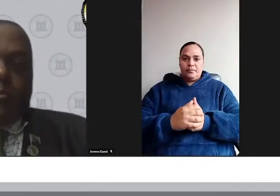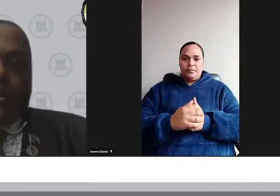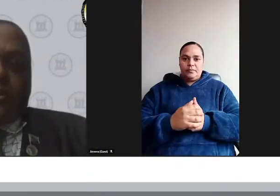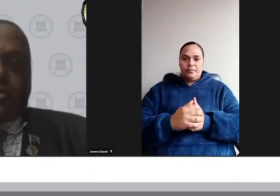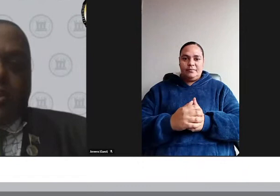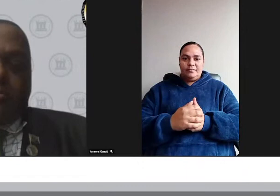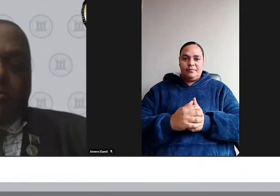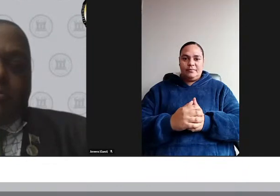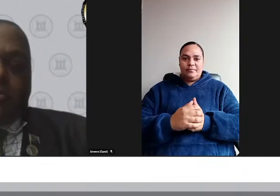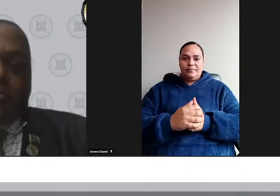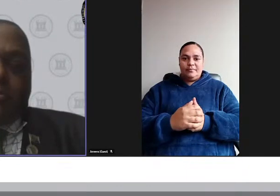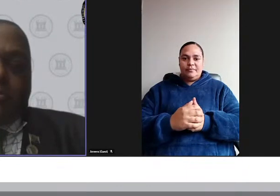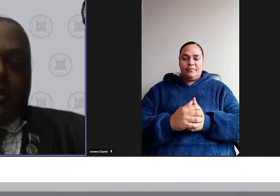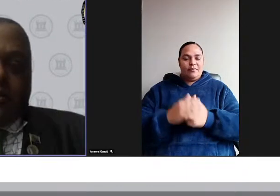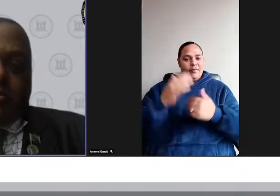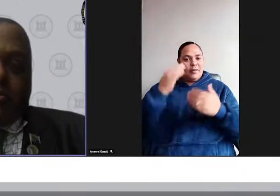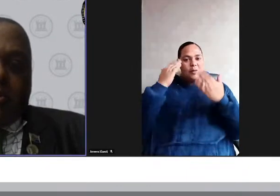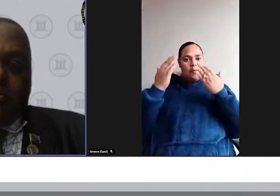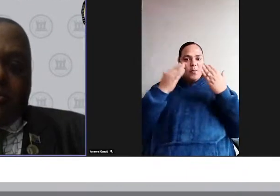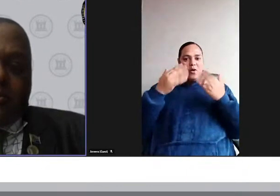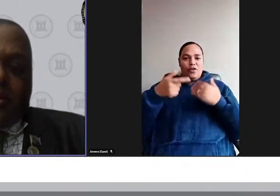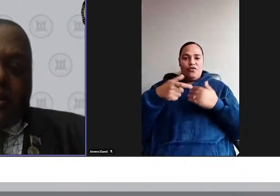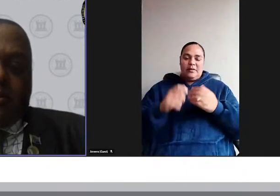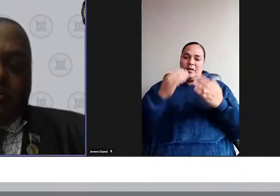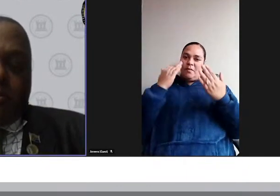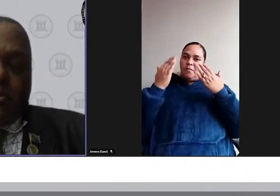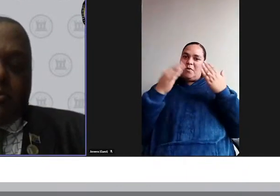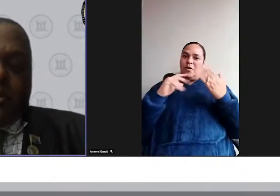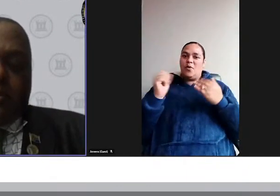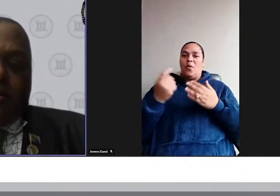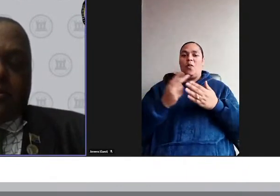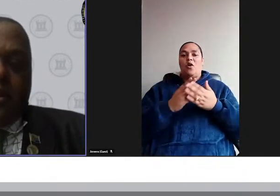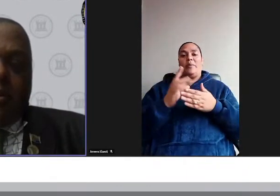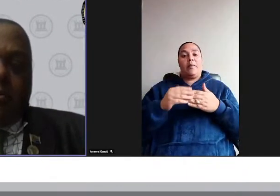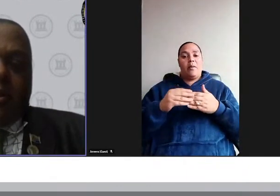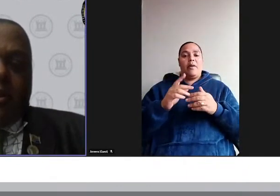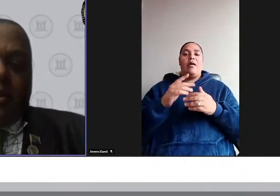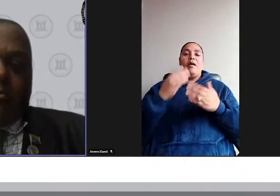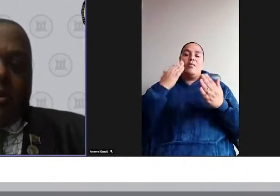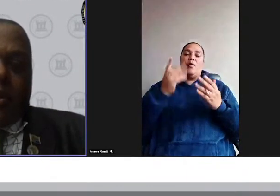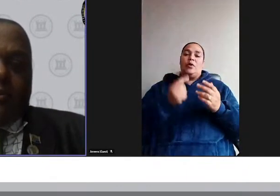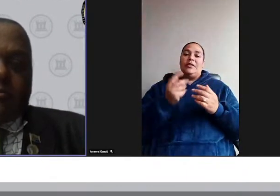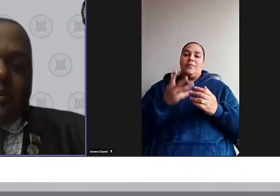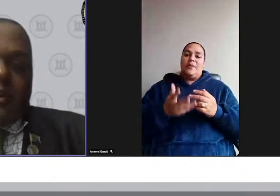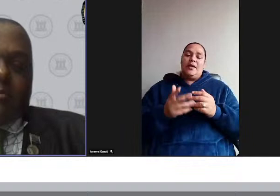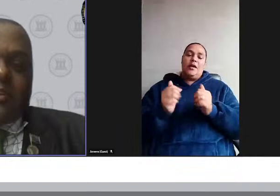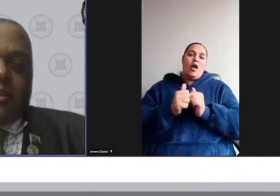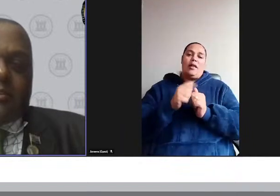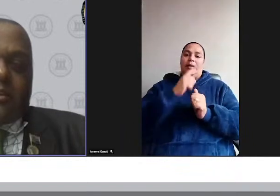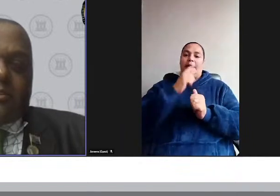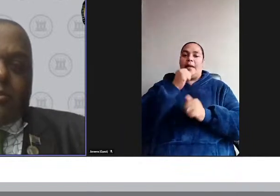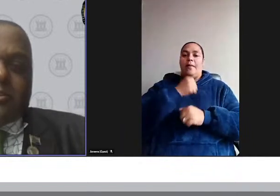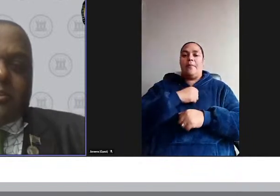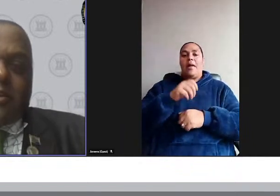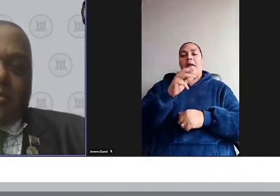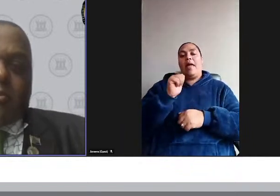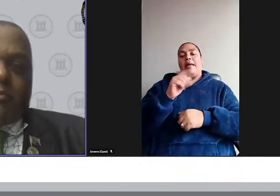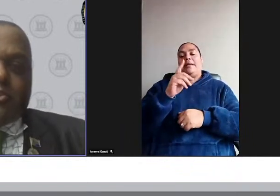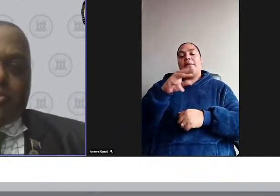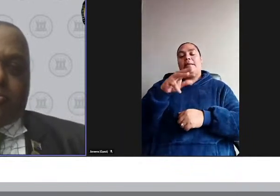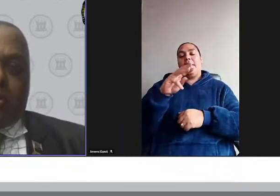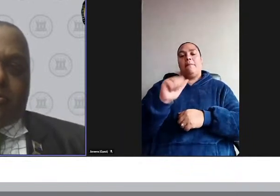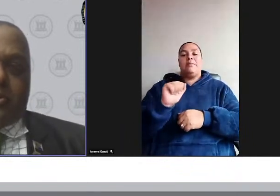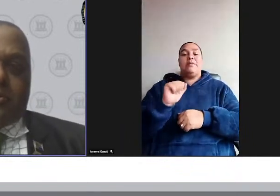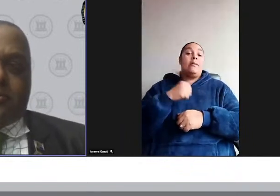Good morning, Chairperson. Good morning, honourable members. Again, good morning, Speaker and colleagues. My name is Romeo Adams and I'm the Secretary to the Western